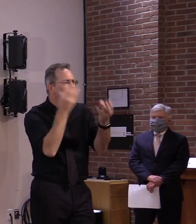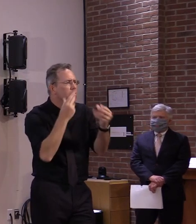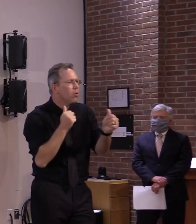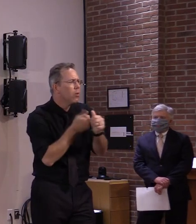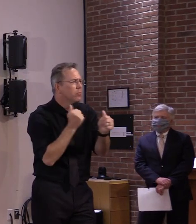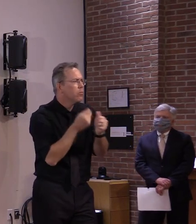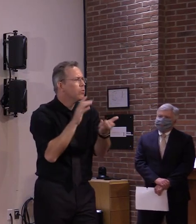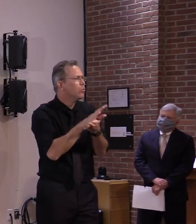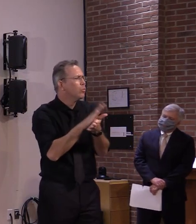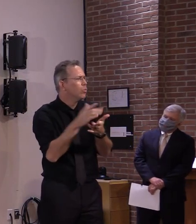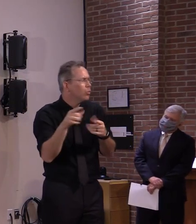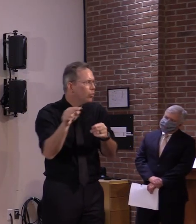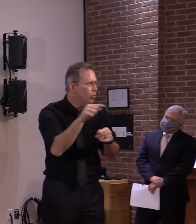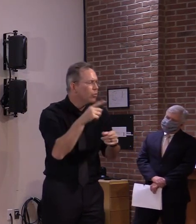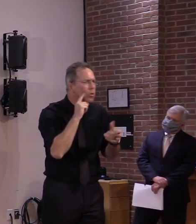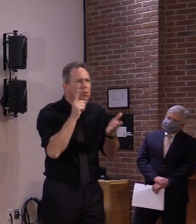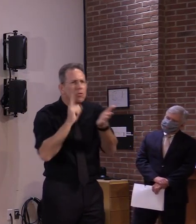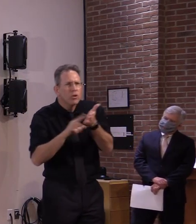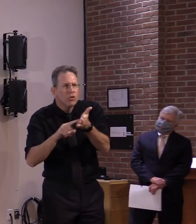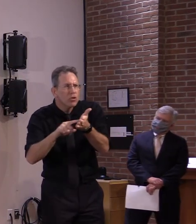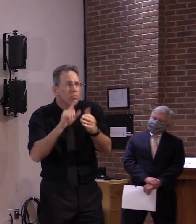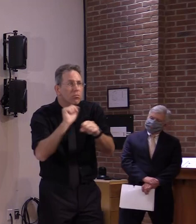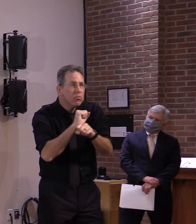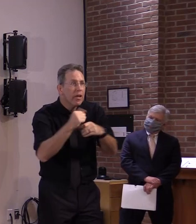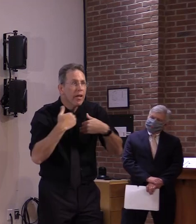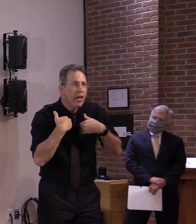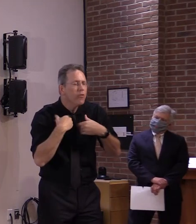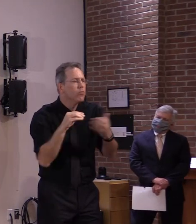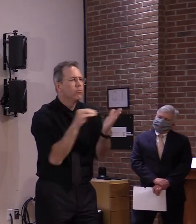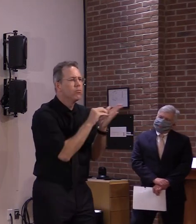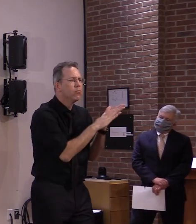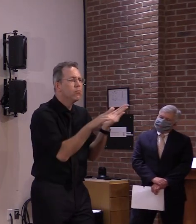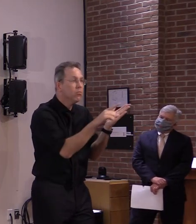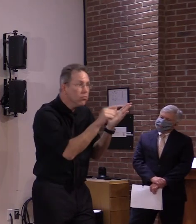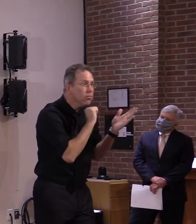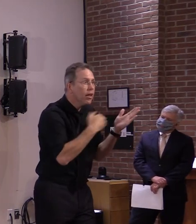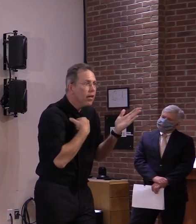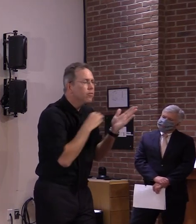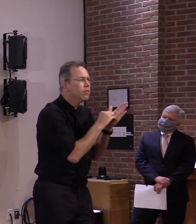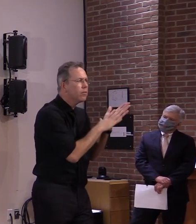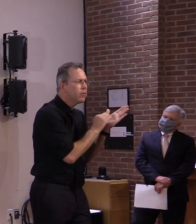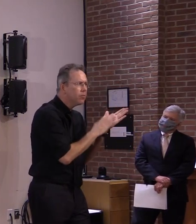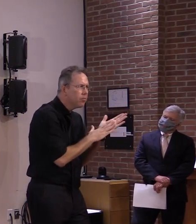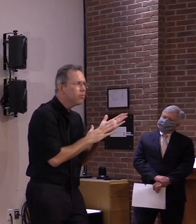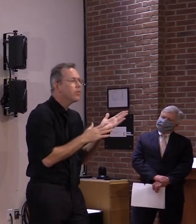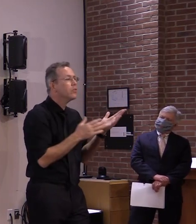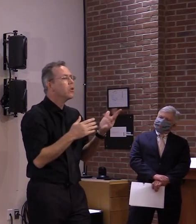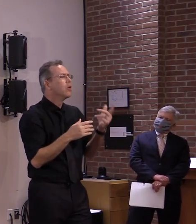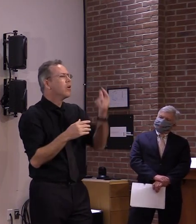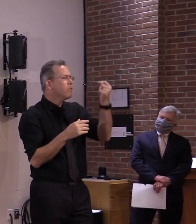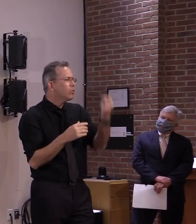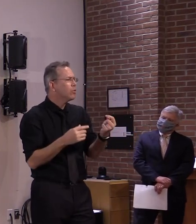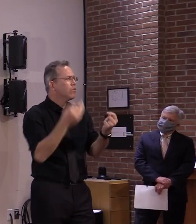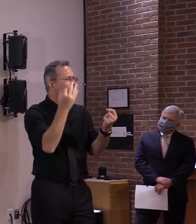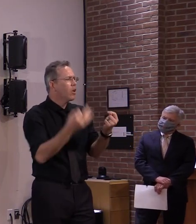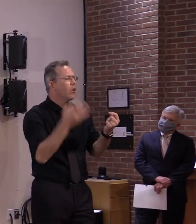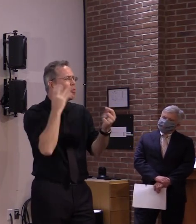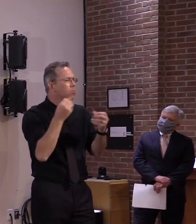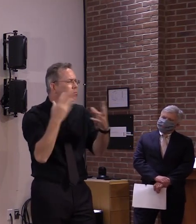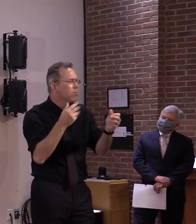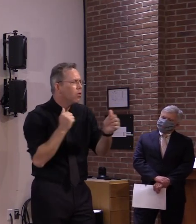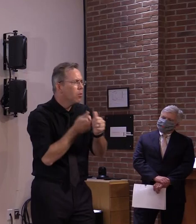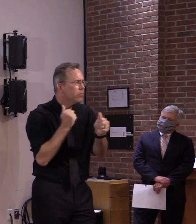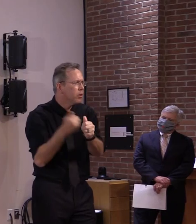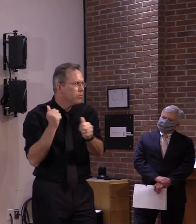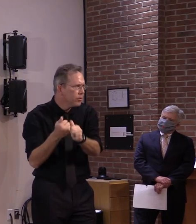to verify everything and make sure we're providing accurate information. But it will be every Tuesday and Friday so that when